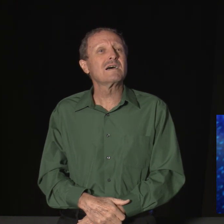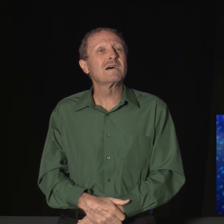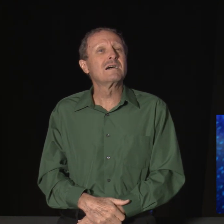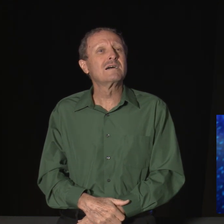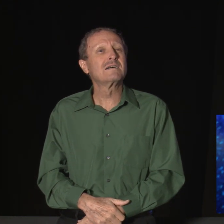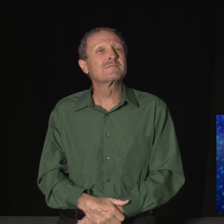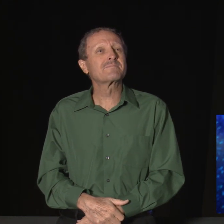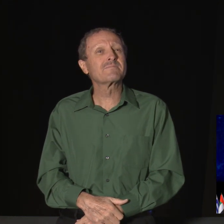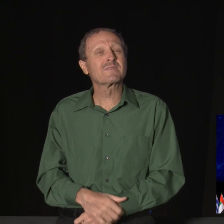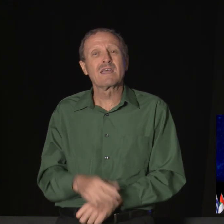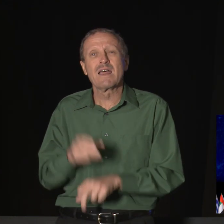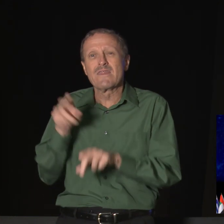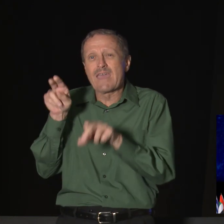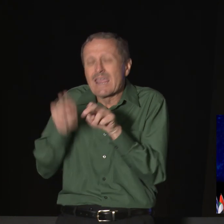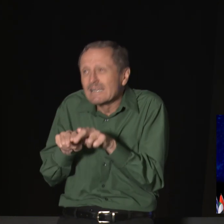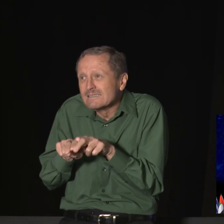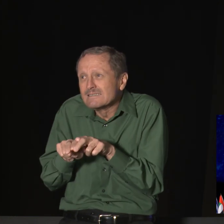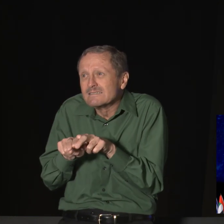We lay like that